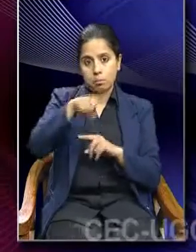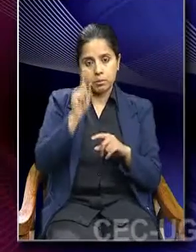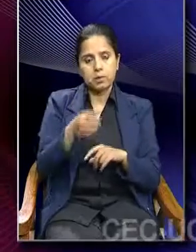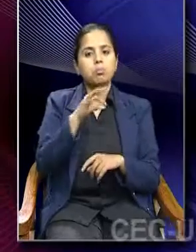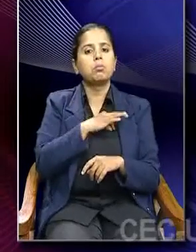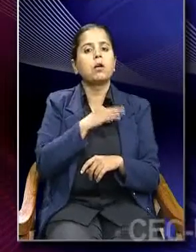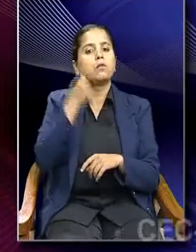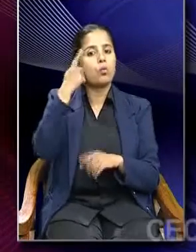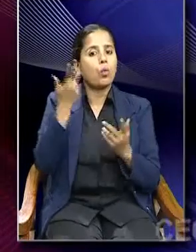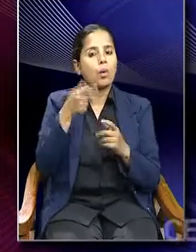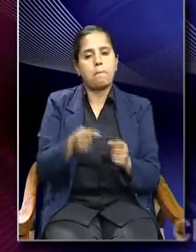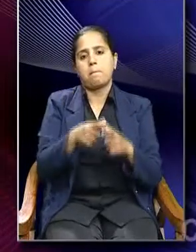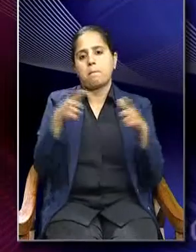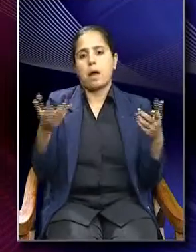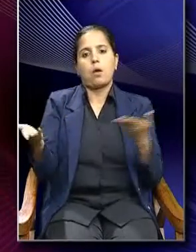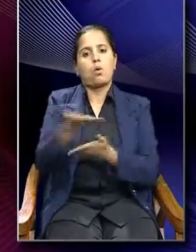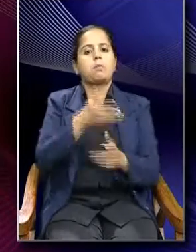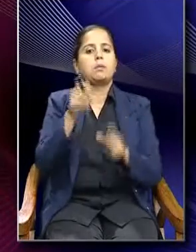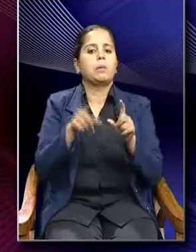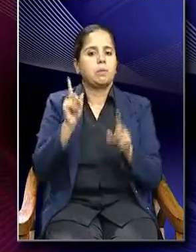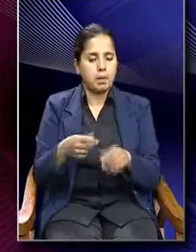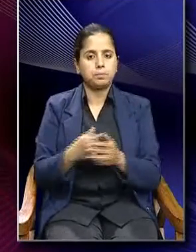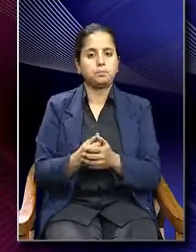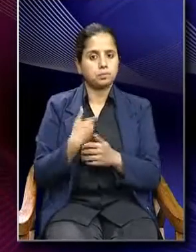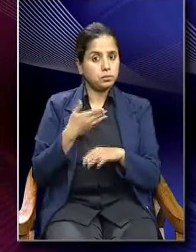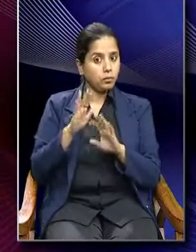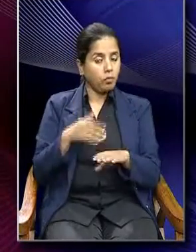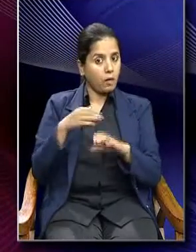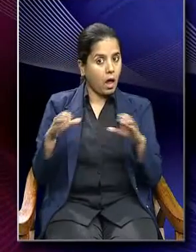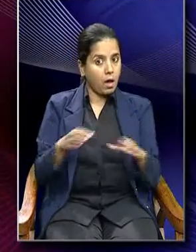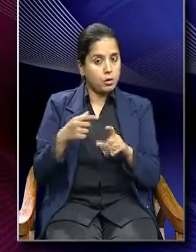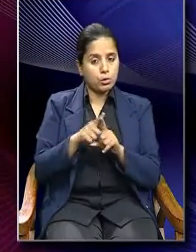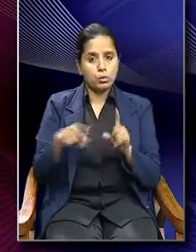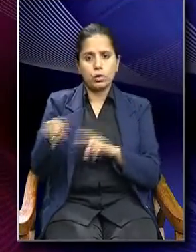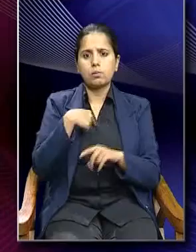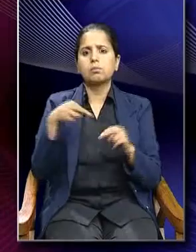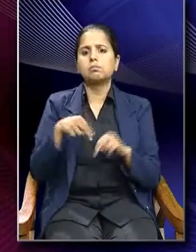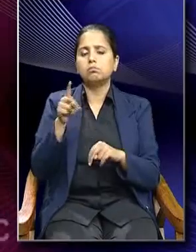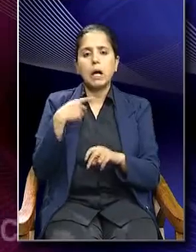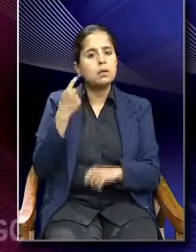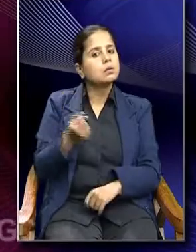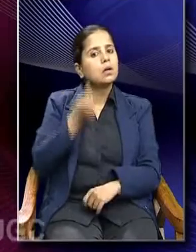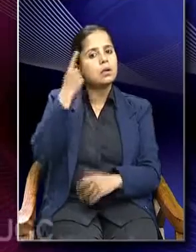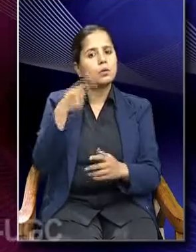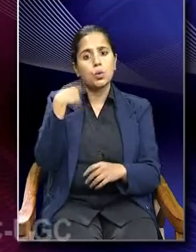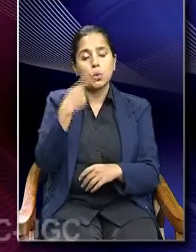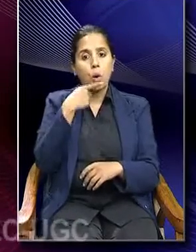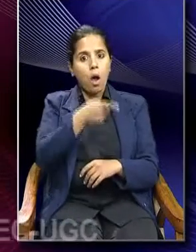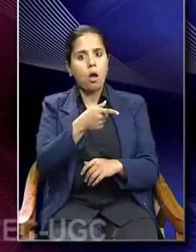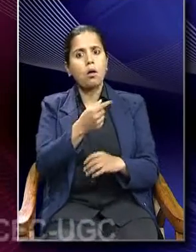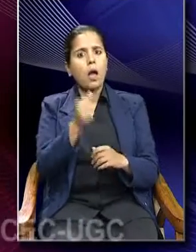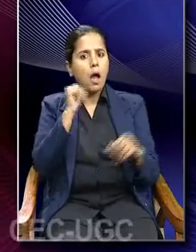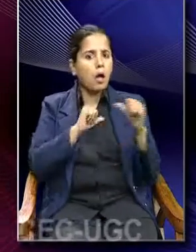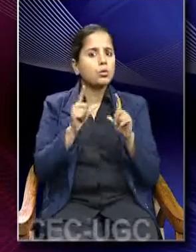benefit of the larger whole. Now, when we have action, we also need to understand who performs that